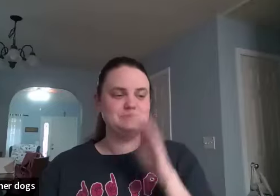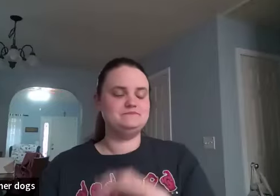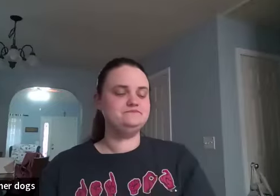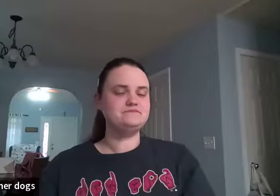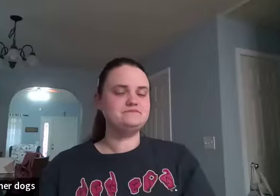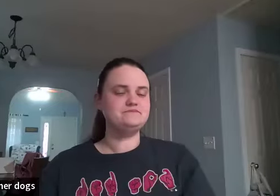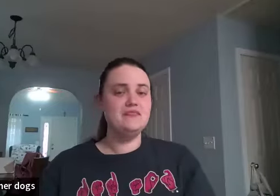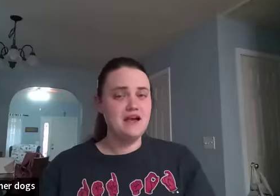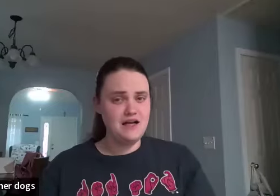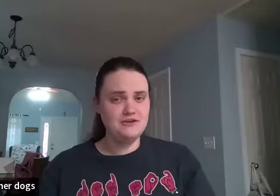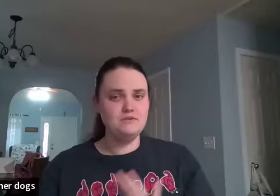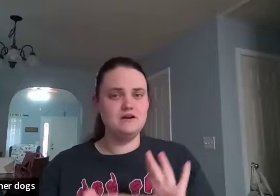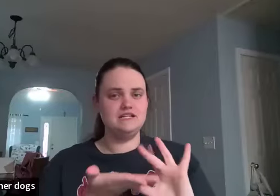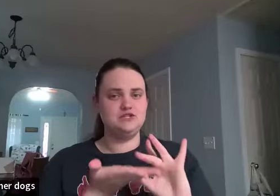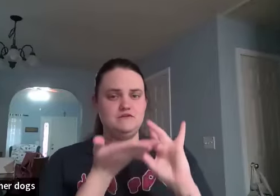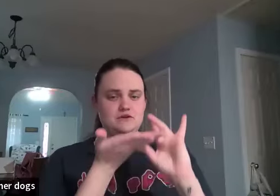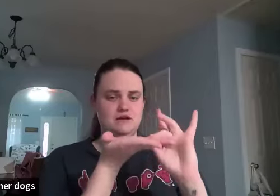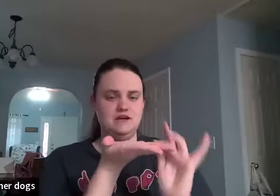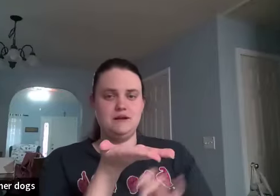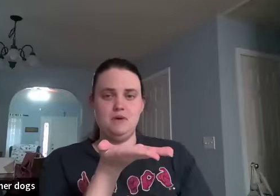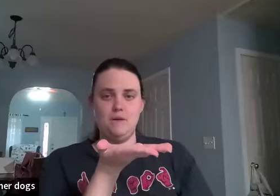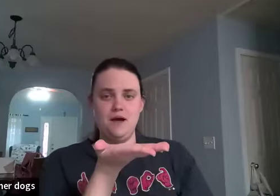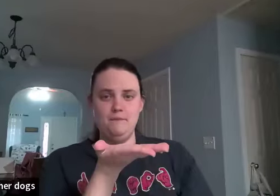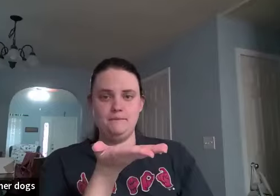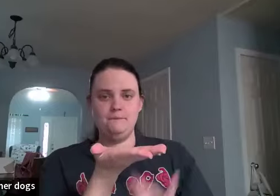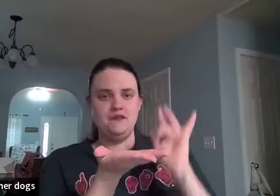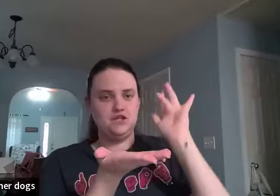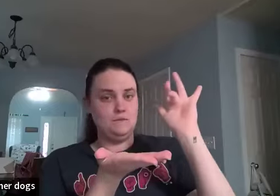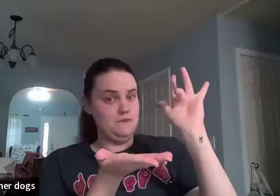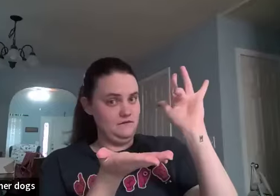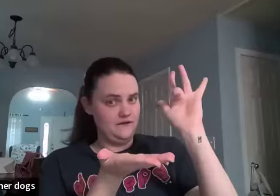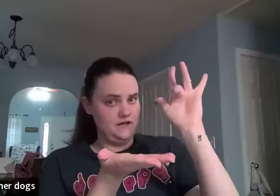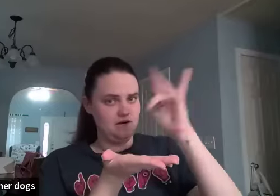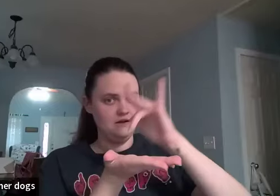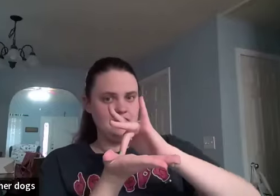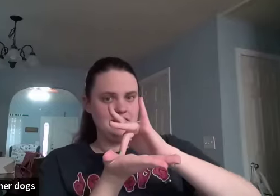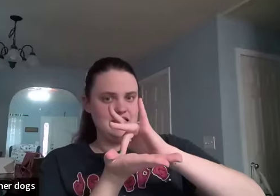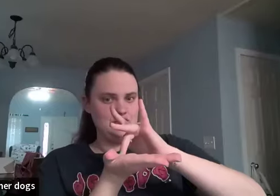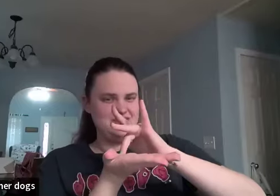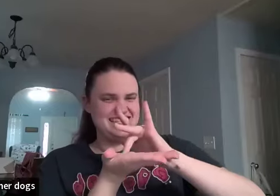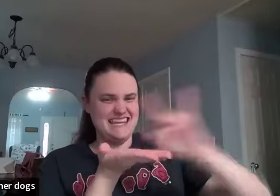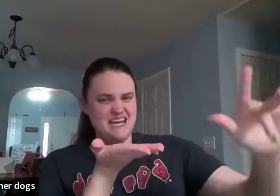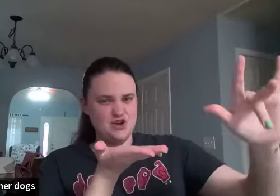Rude. And the other one is you have your non-dominant palm up, your middle finger, and you slide it